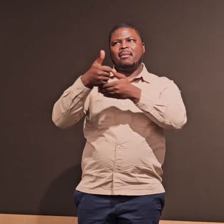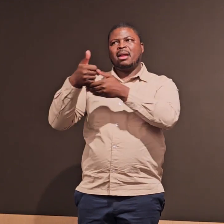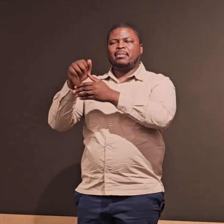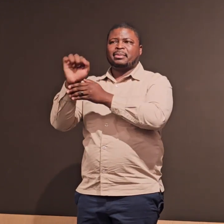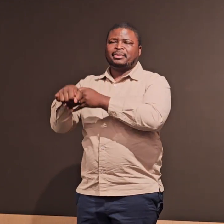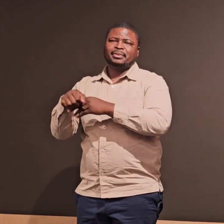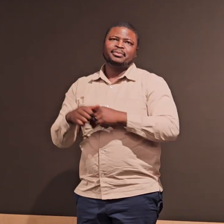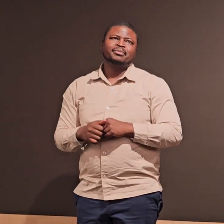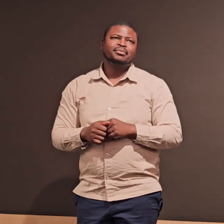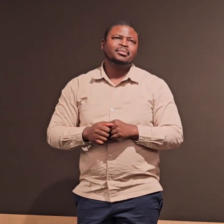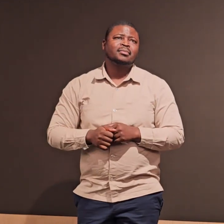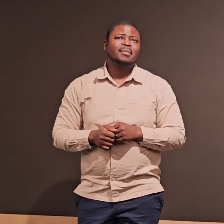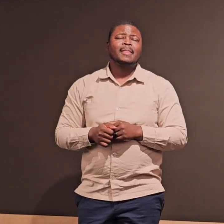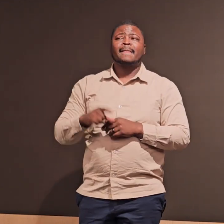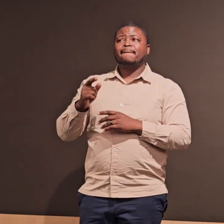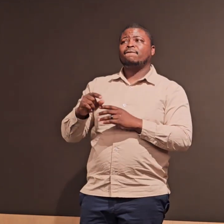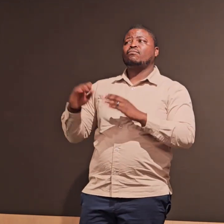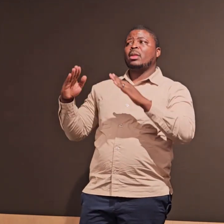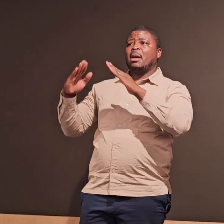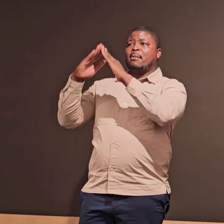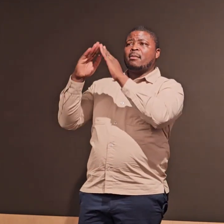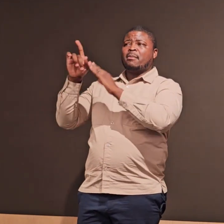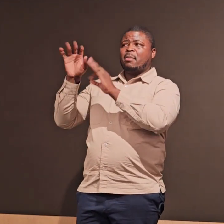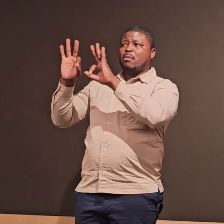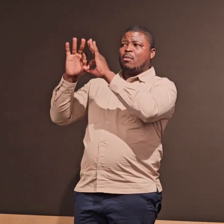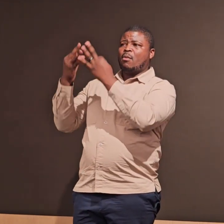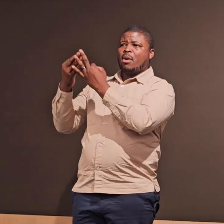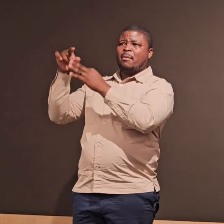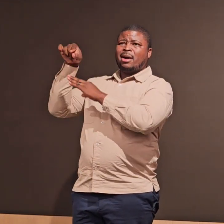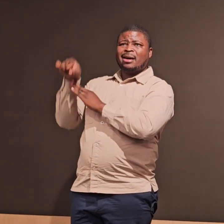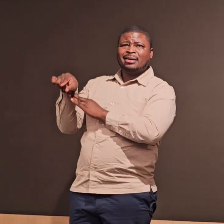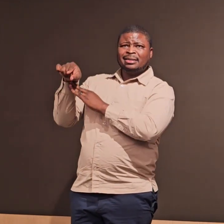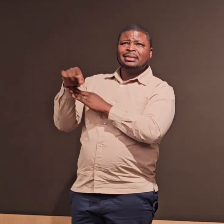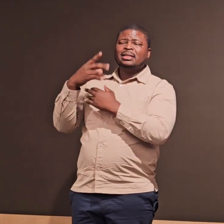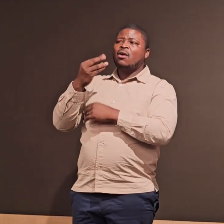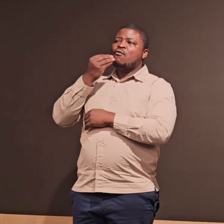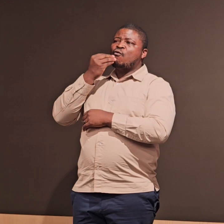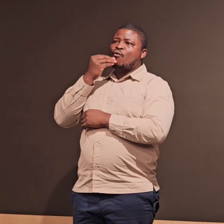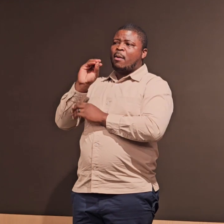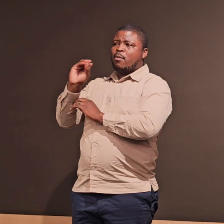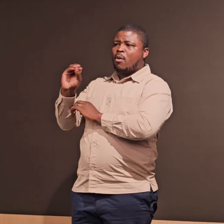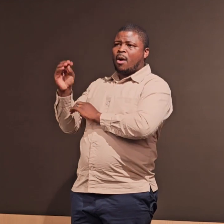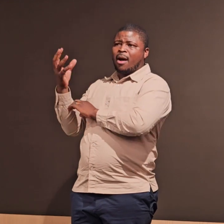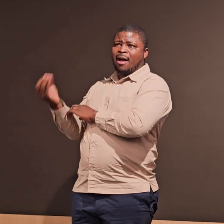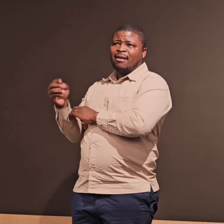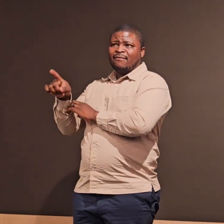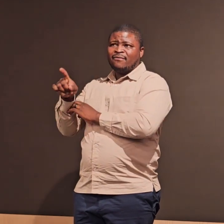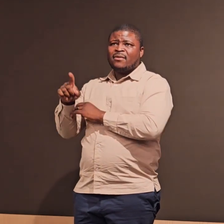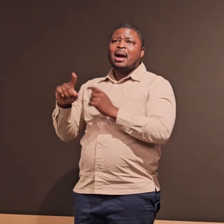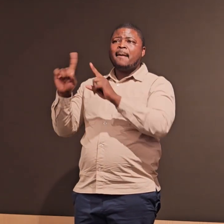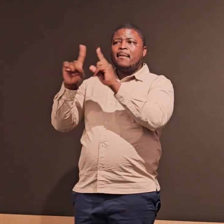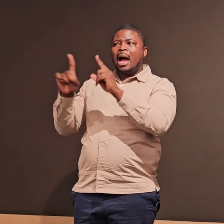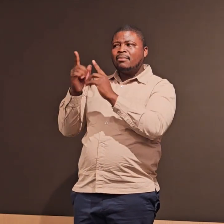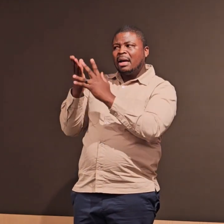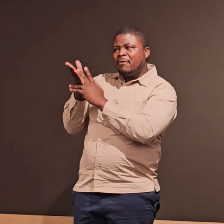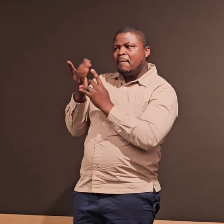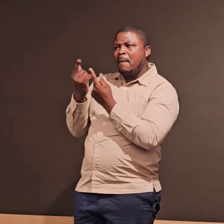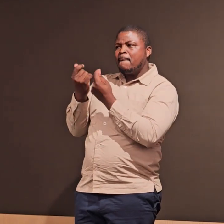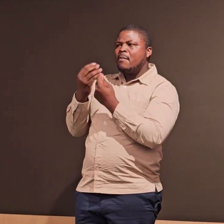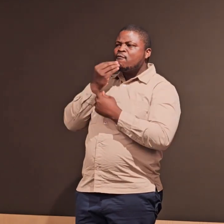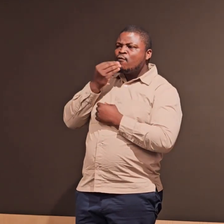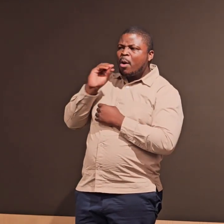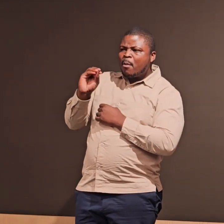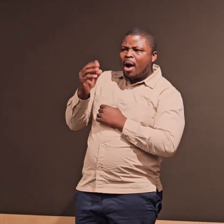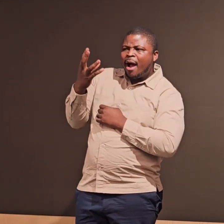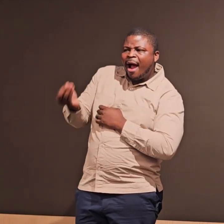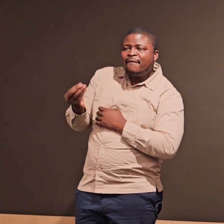the household food security indicators, the household food insecurity access scale was used to measure.